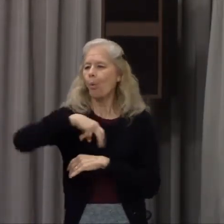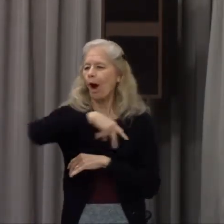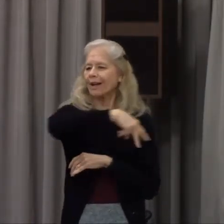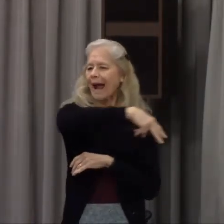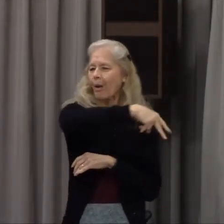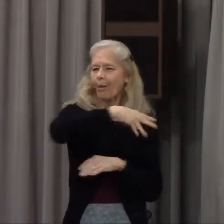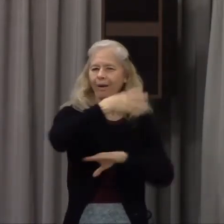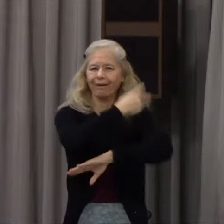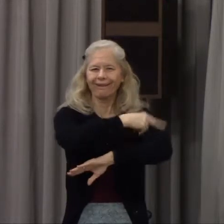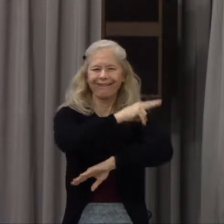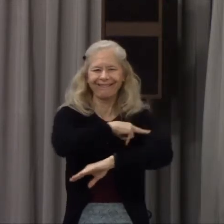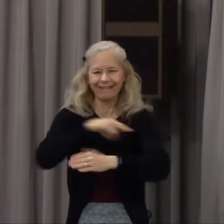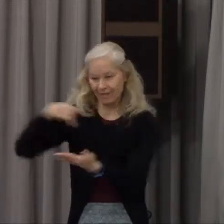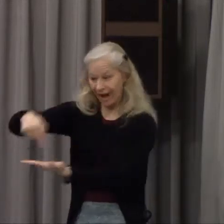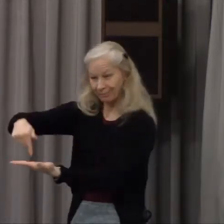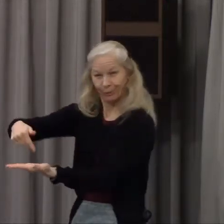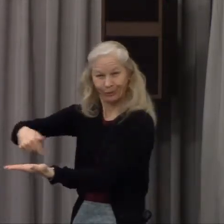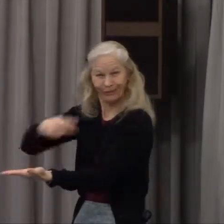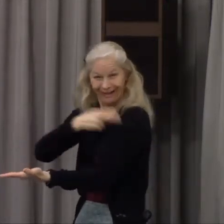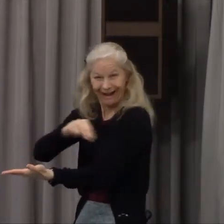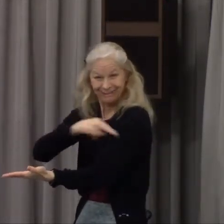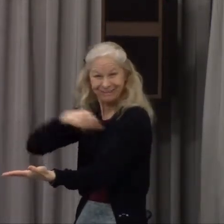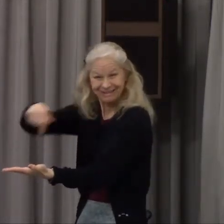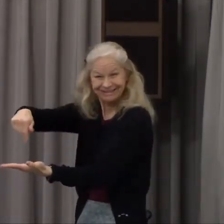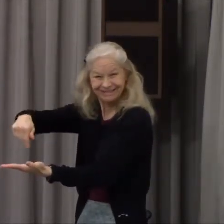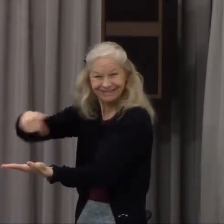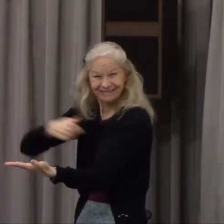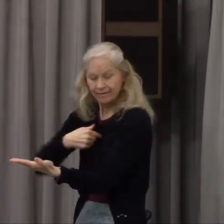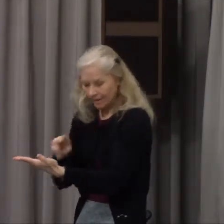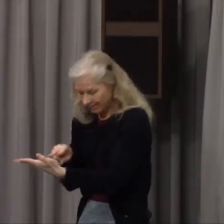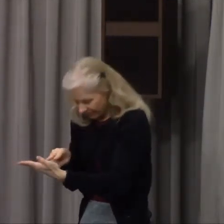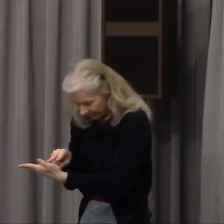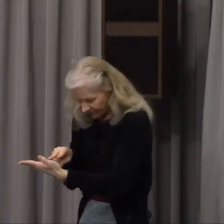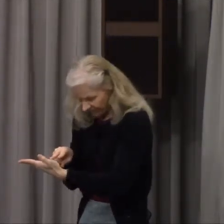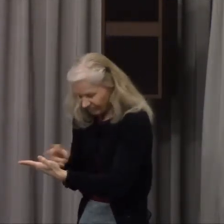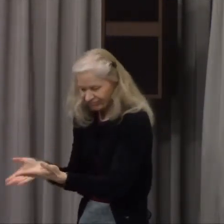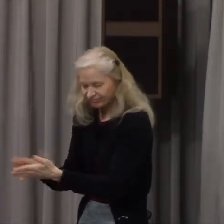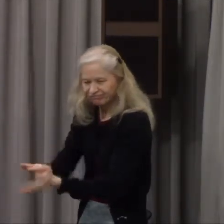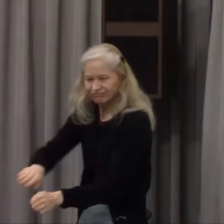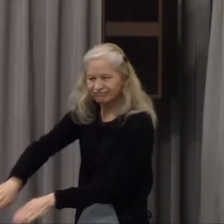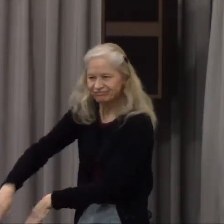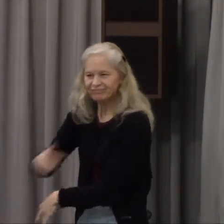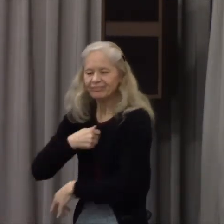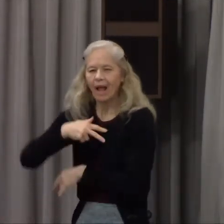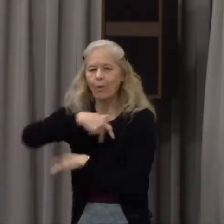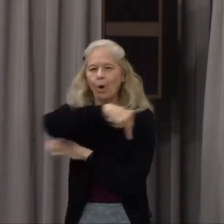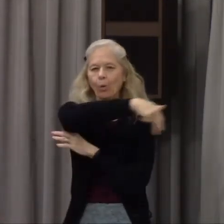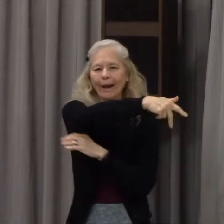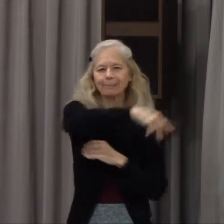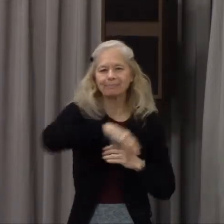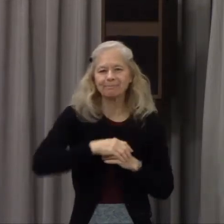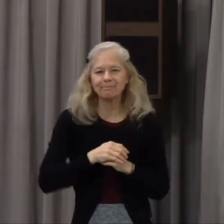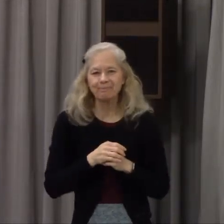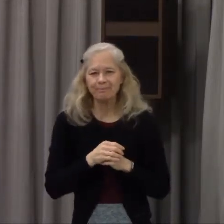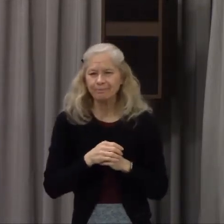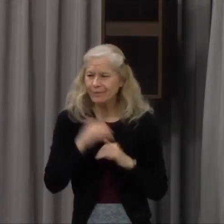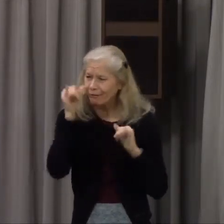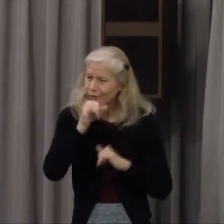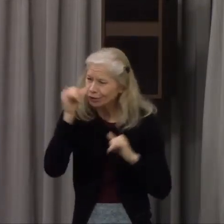God diagnoses our sins and reveals them to us face to face and heart to heart. And He also never makes us wait